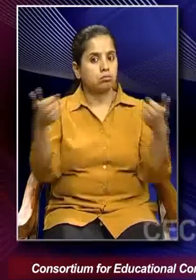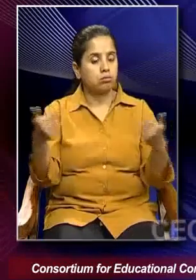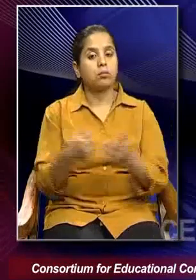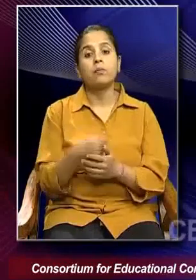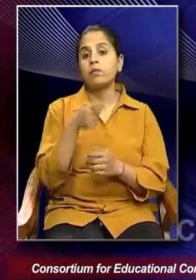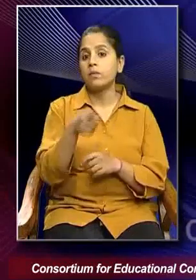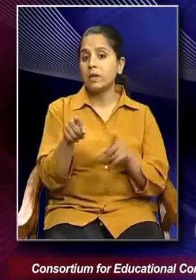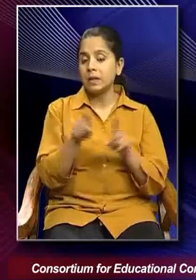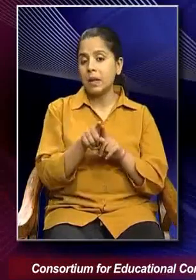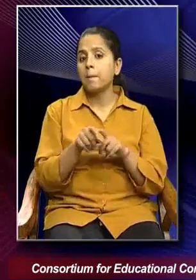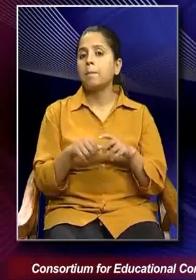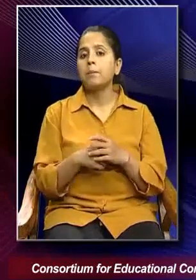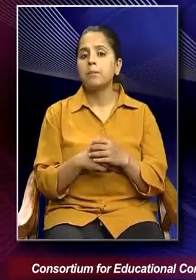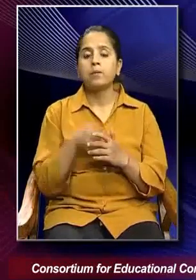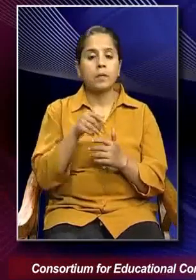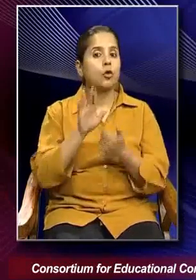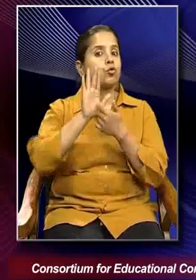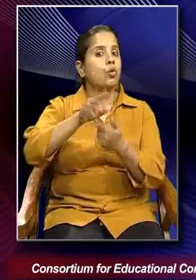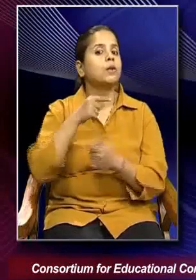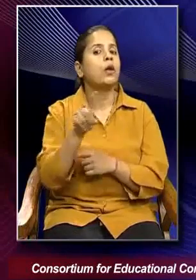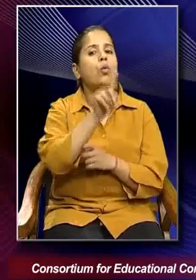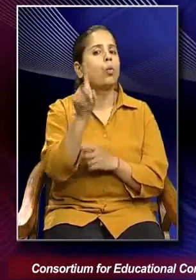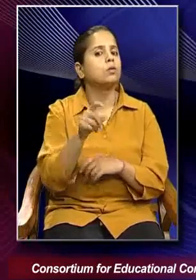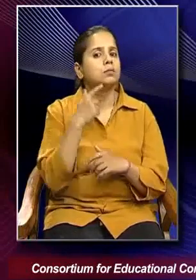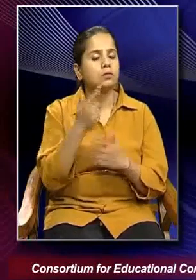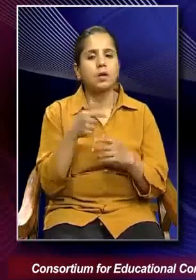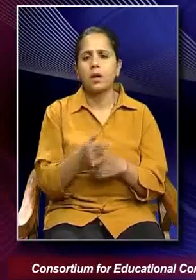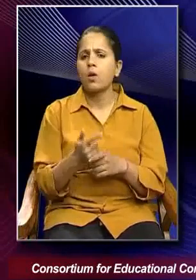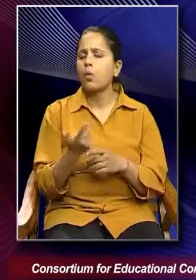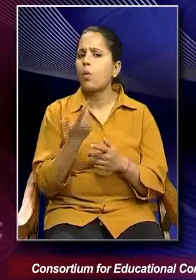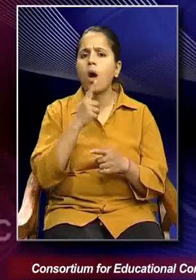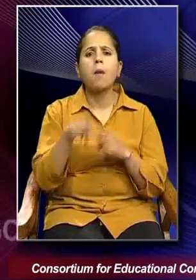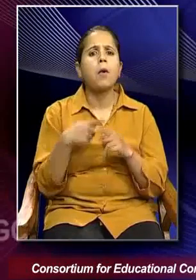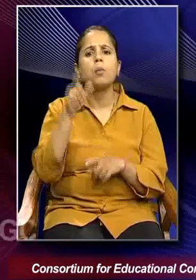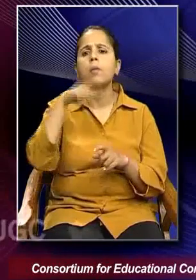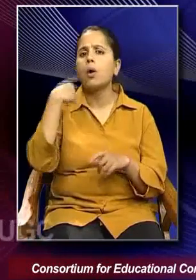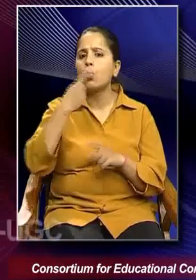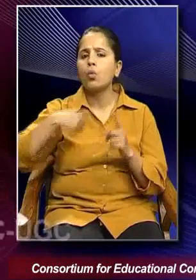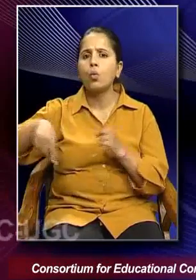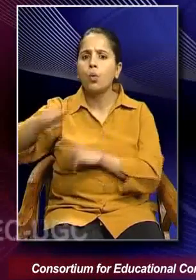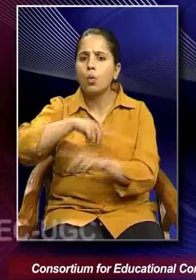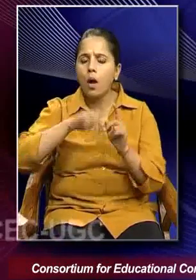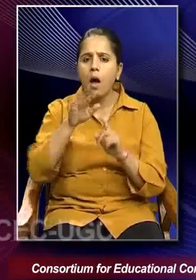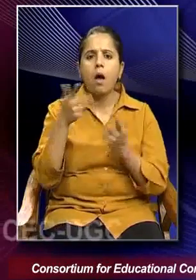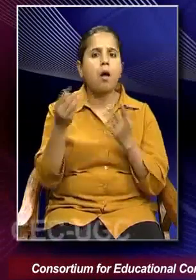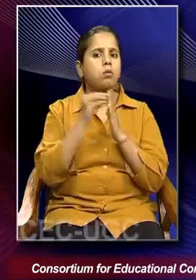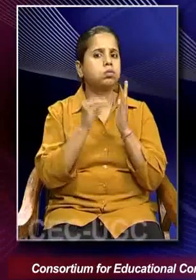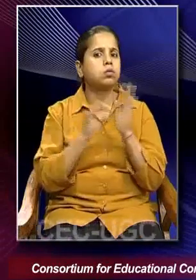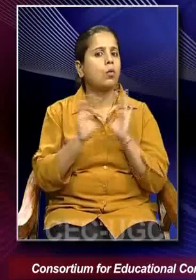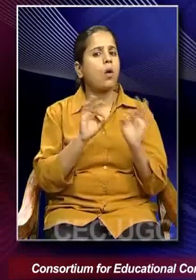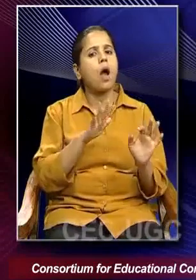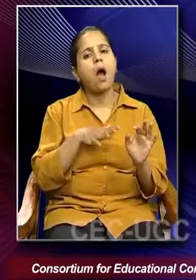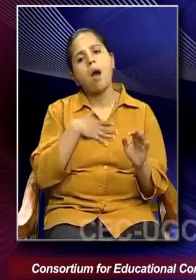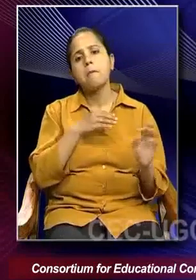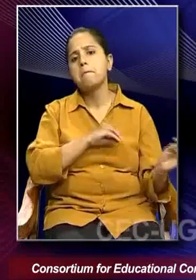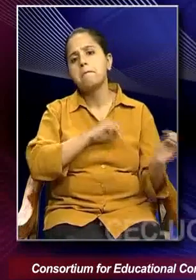question we present with these questions, which is what about people who are undocumented migrants, or